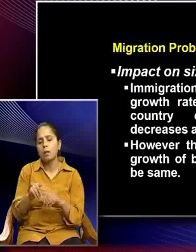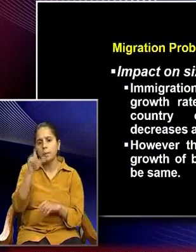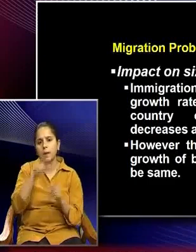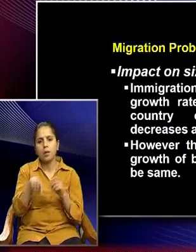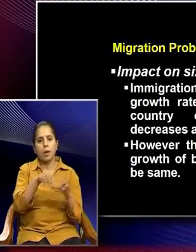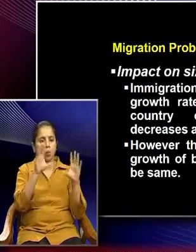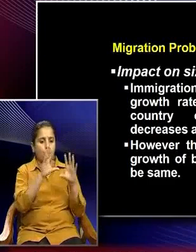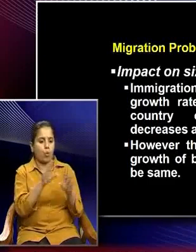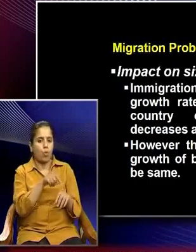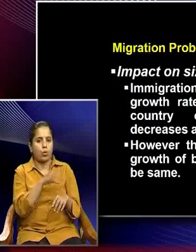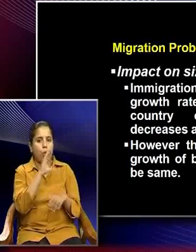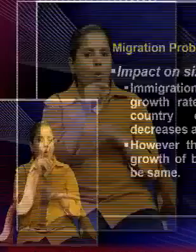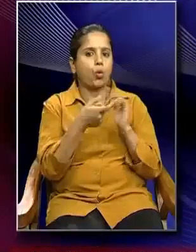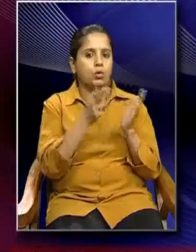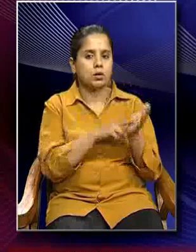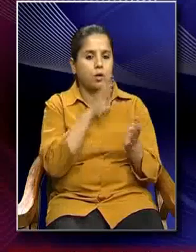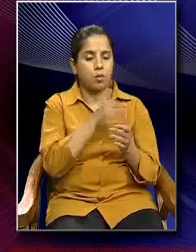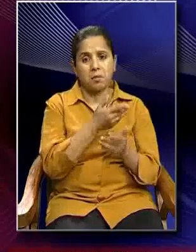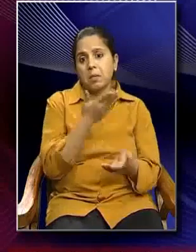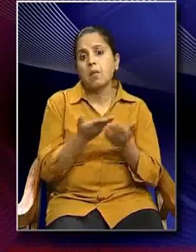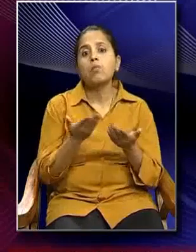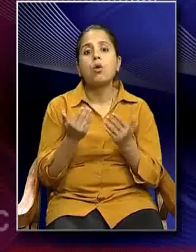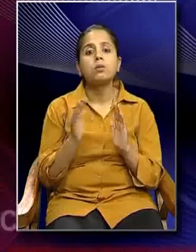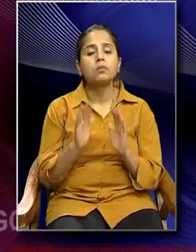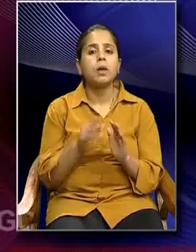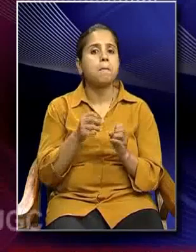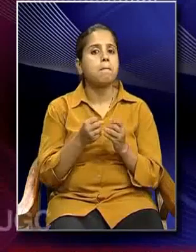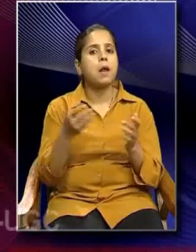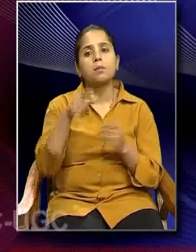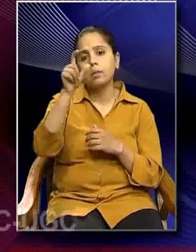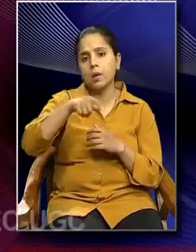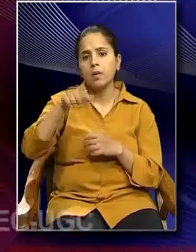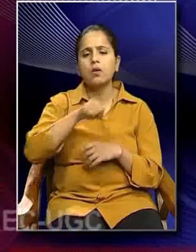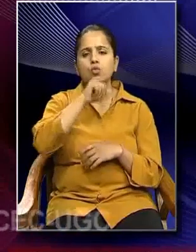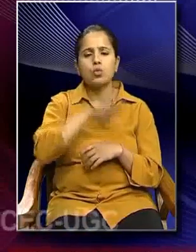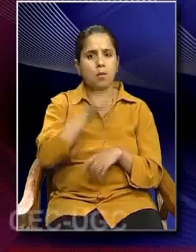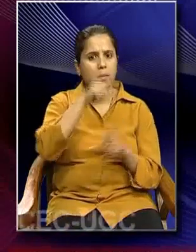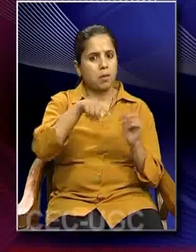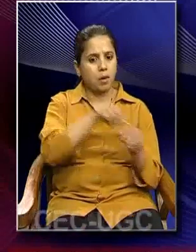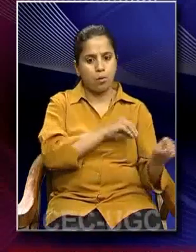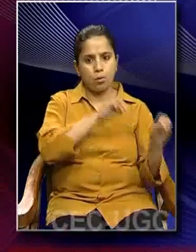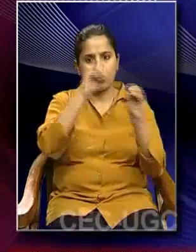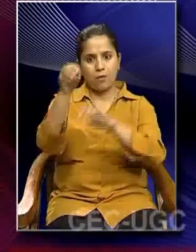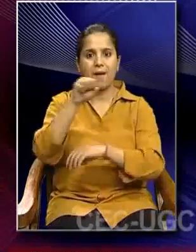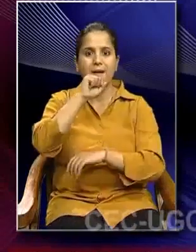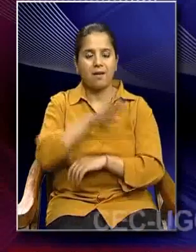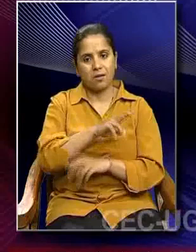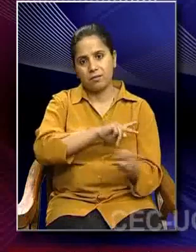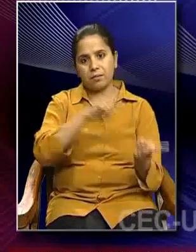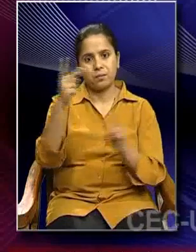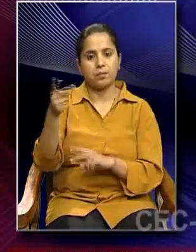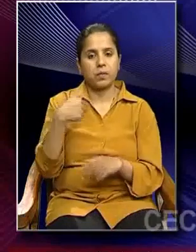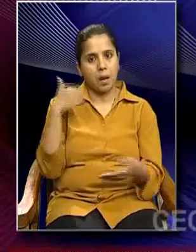in the country of origin. And we know that this is possible because mostly the people are young in age who are migrating, so they are entering